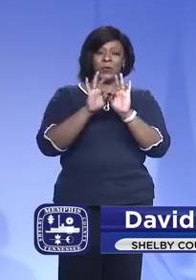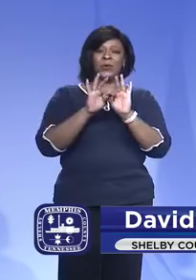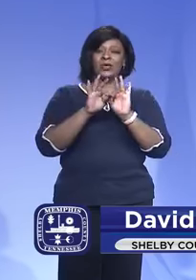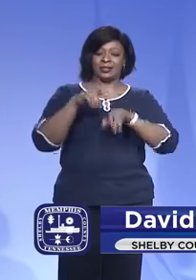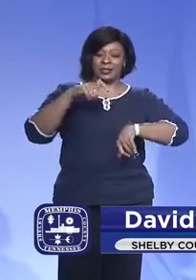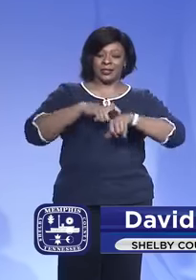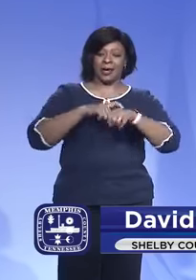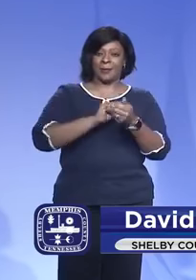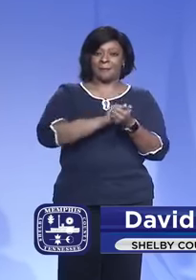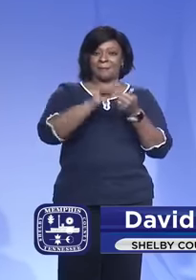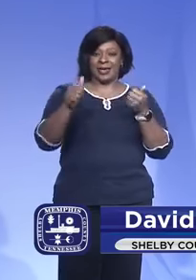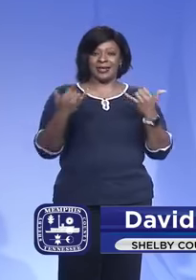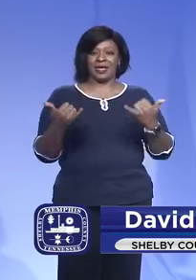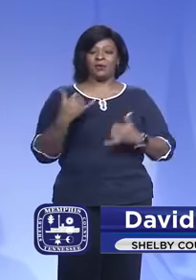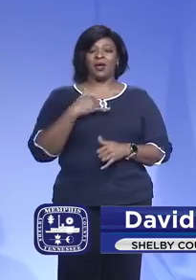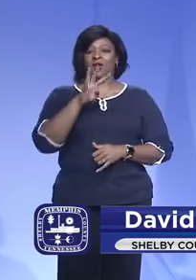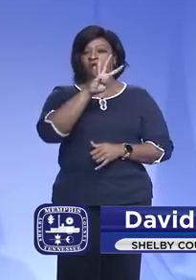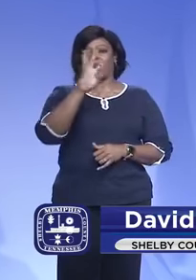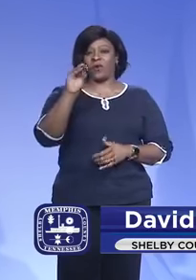today. We have